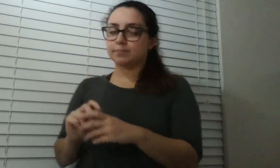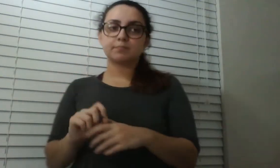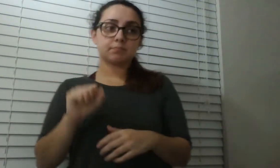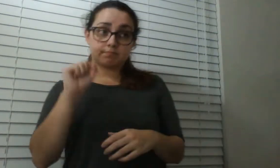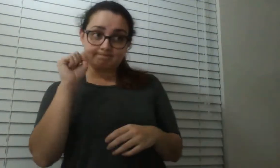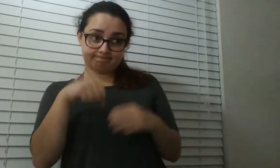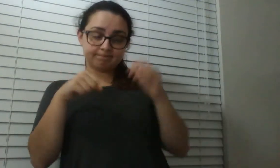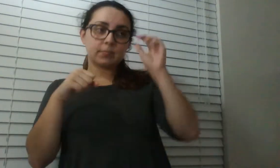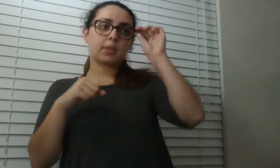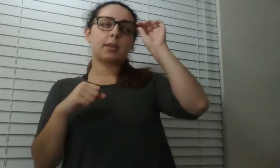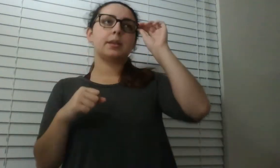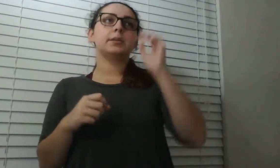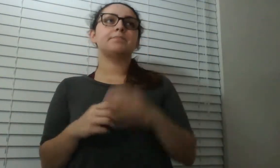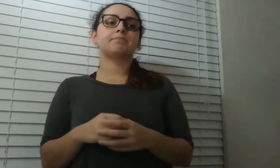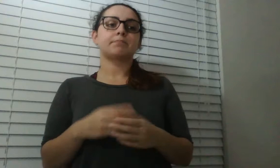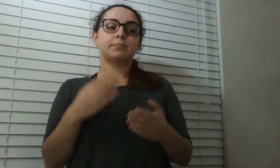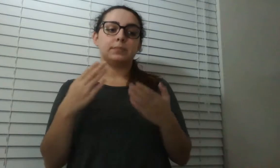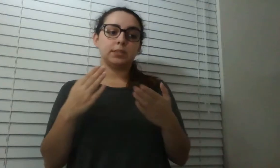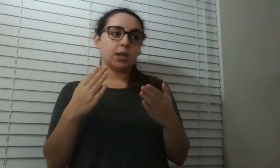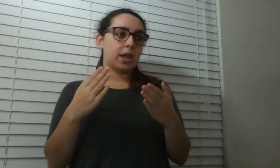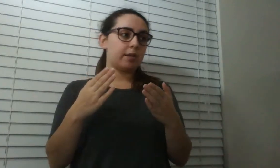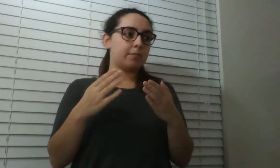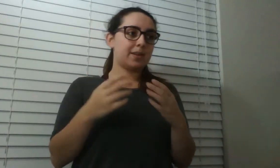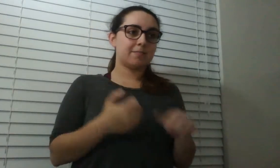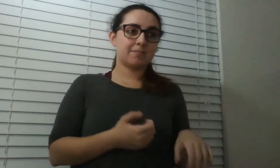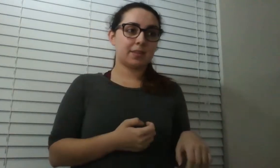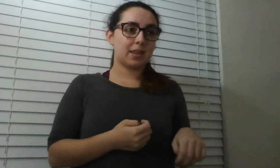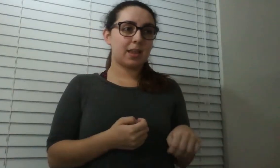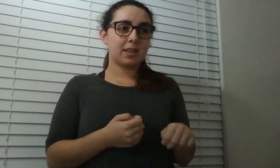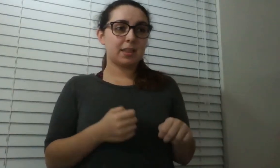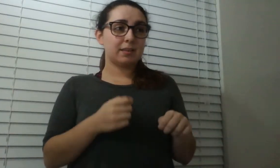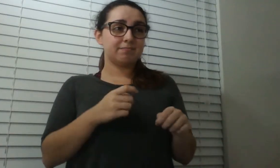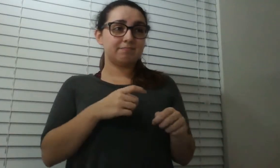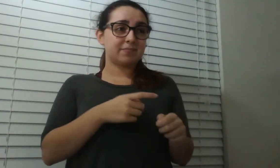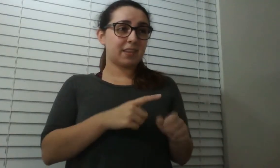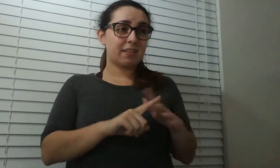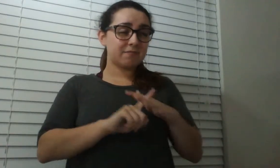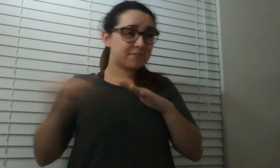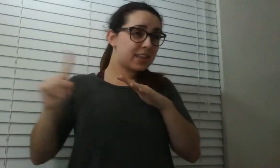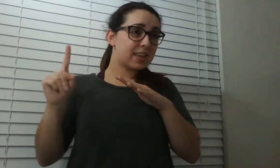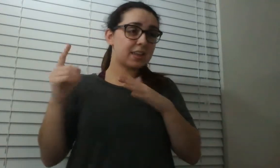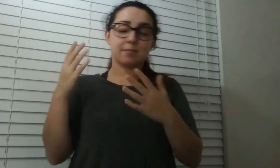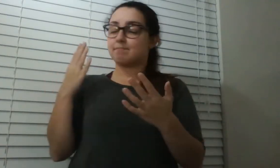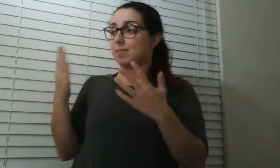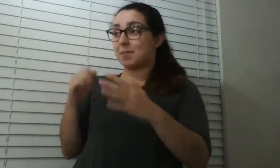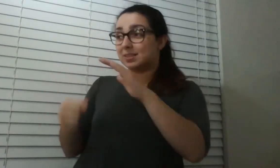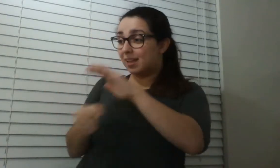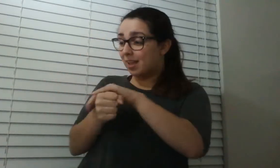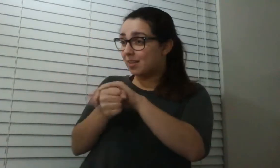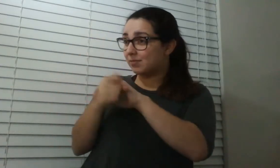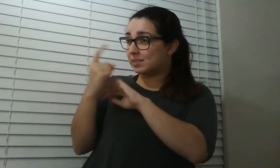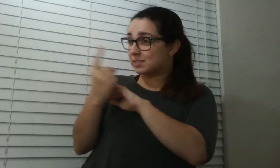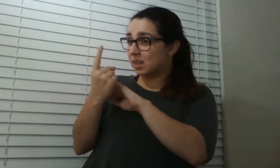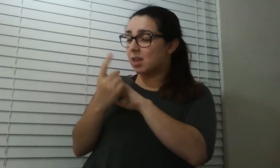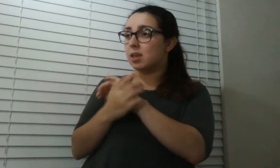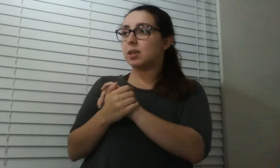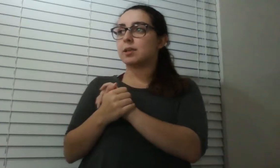some time. maybe they were on the run. I mean, someone was hiding it from other people? Yes. You don't know who it was, if it was male or female, or